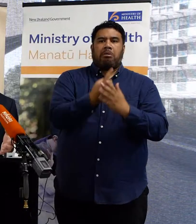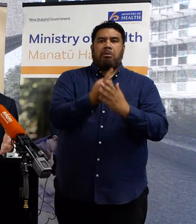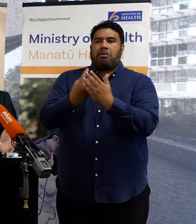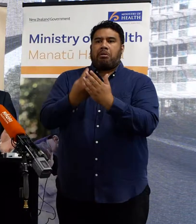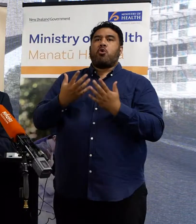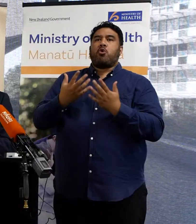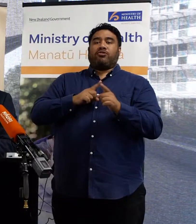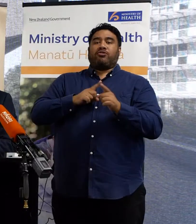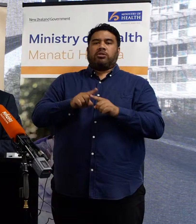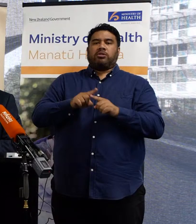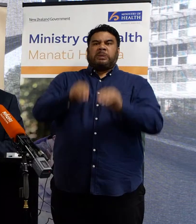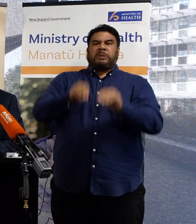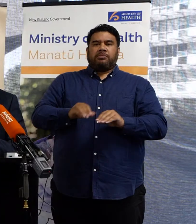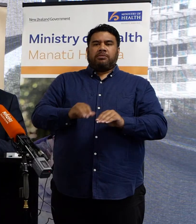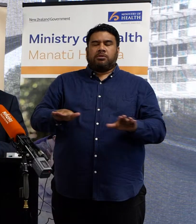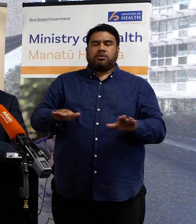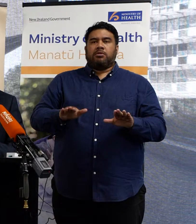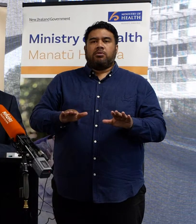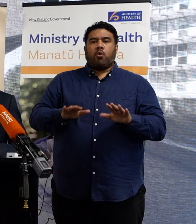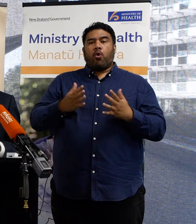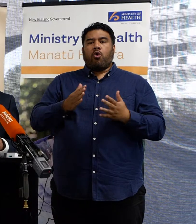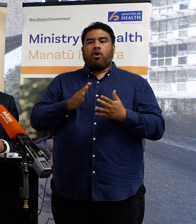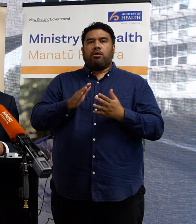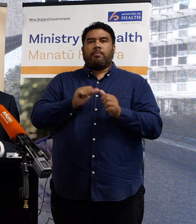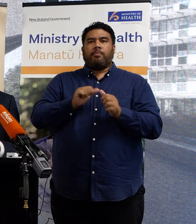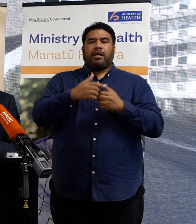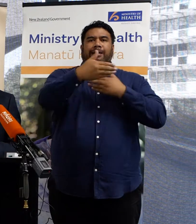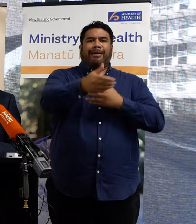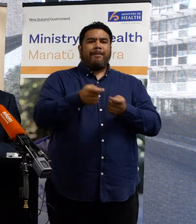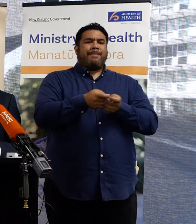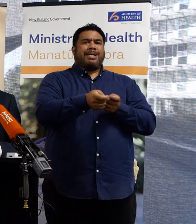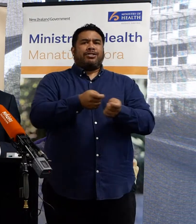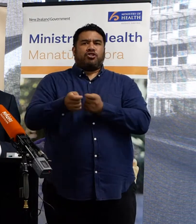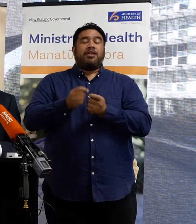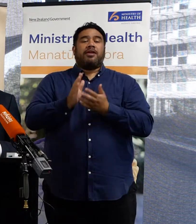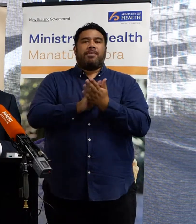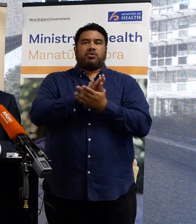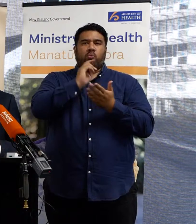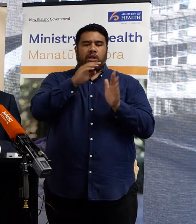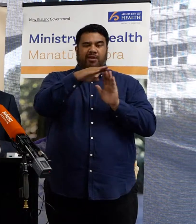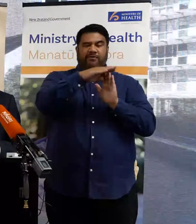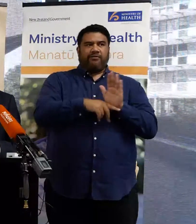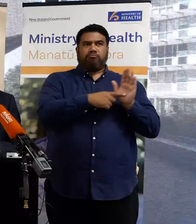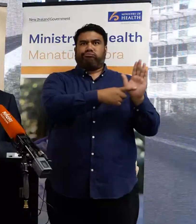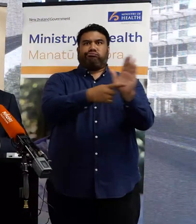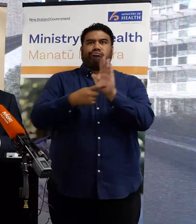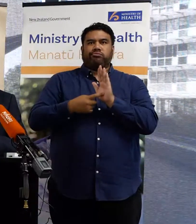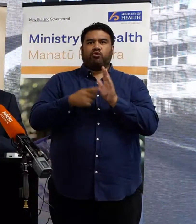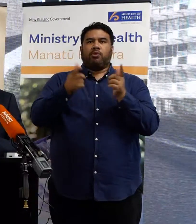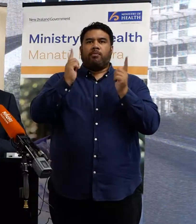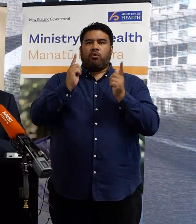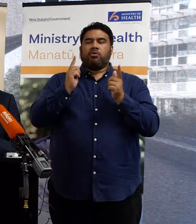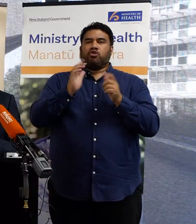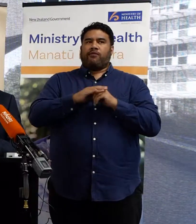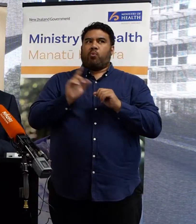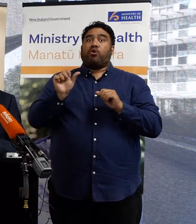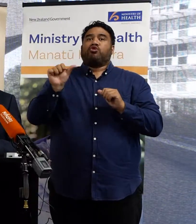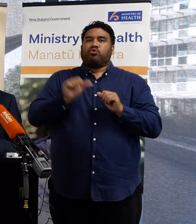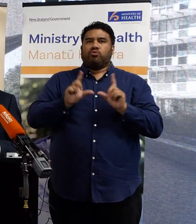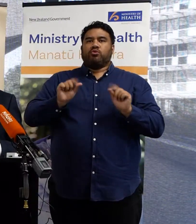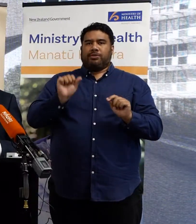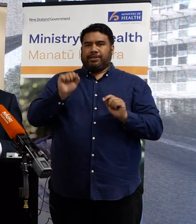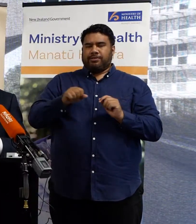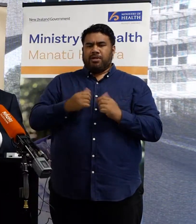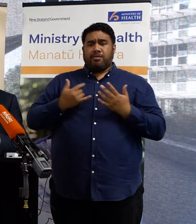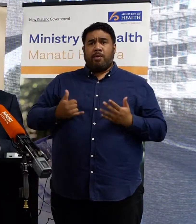stomp it out or even more into a manage it phase, then we would absolutely have very specific advice for employers. At the moment, our advice